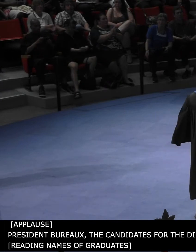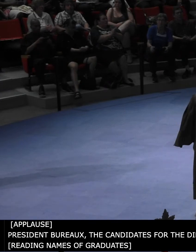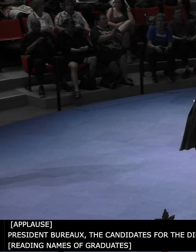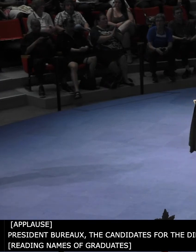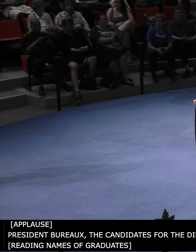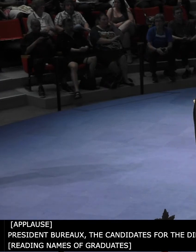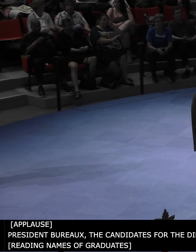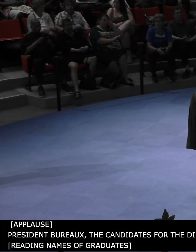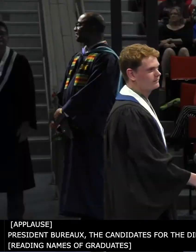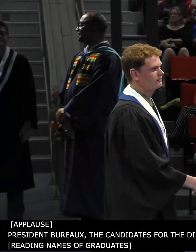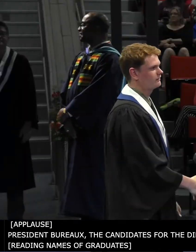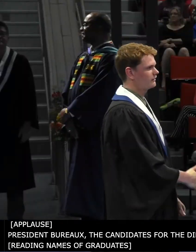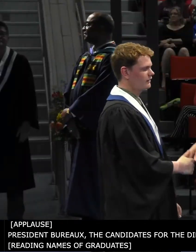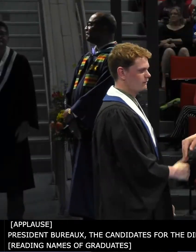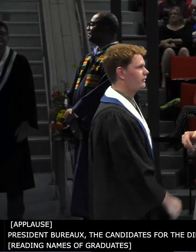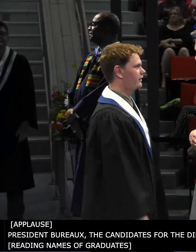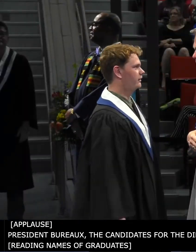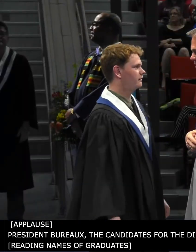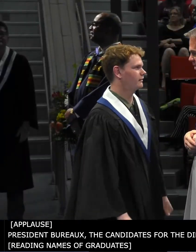Thank you for everything.